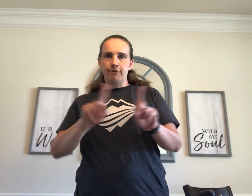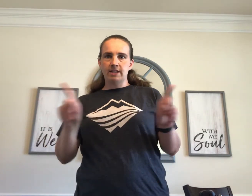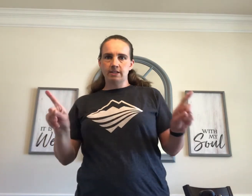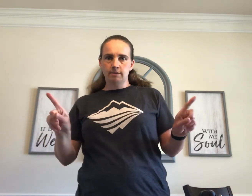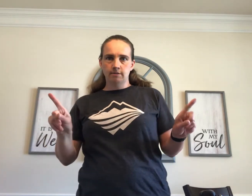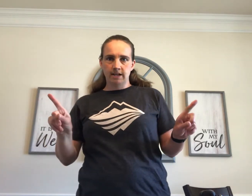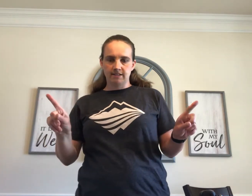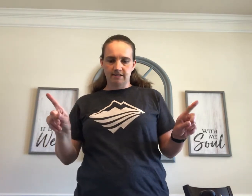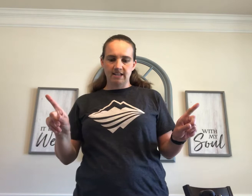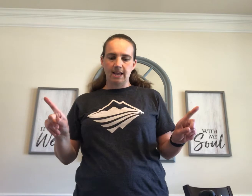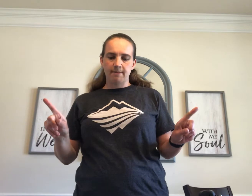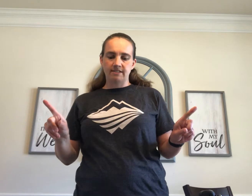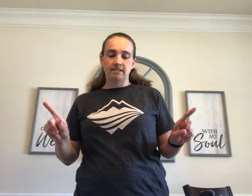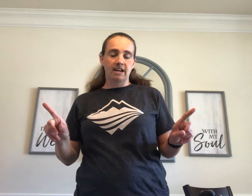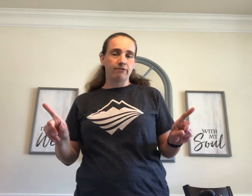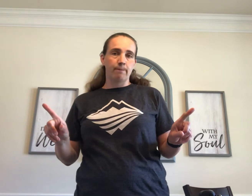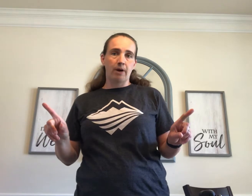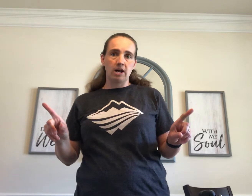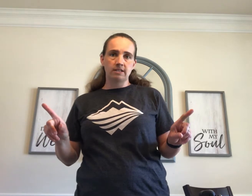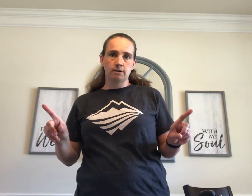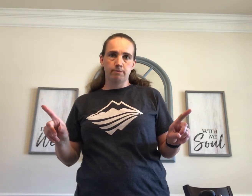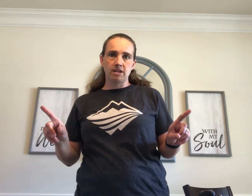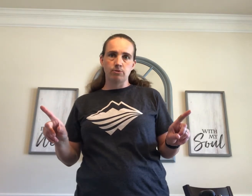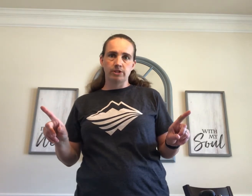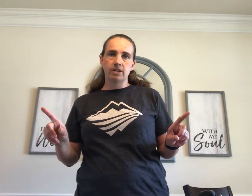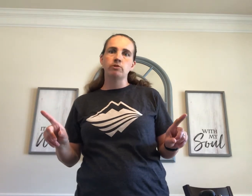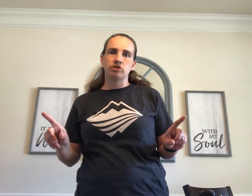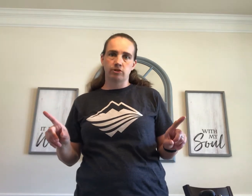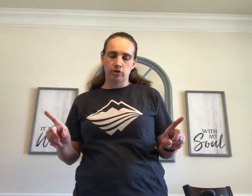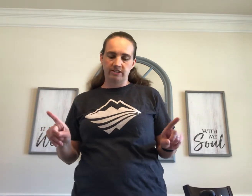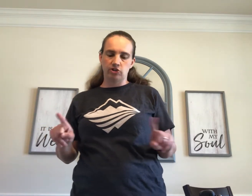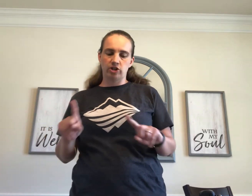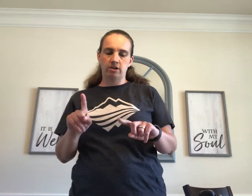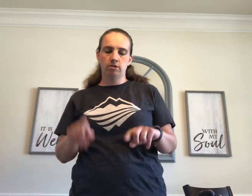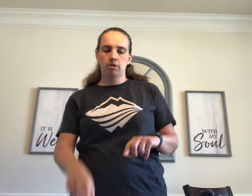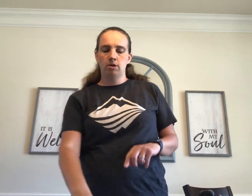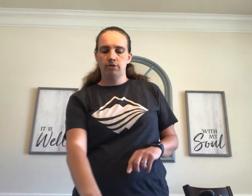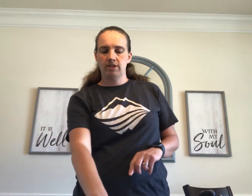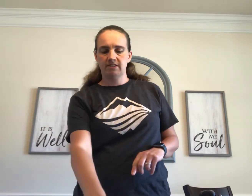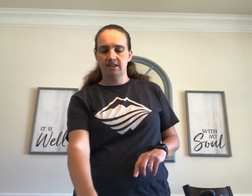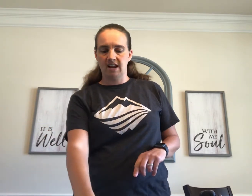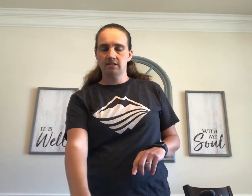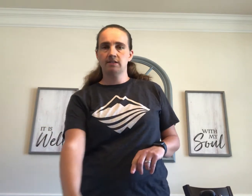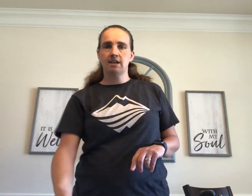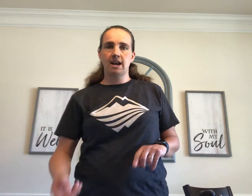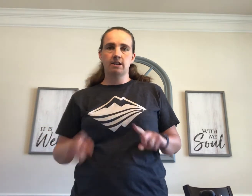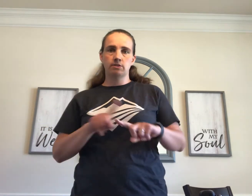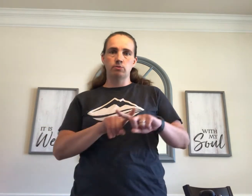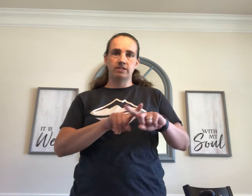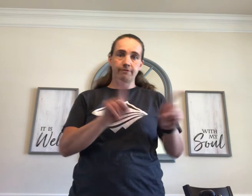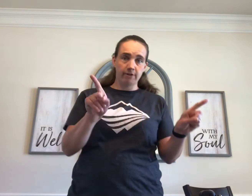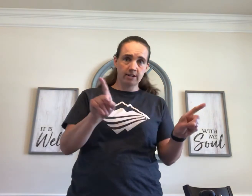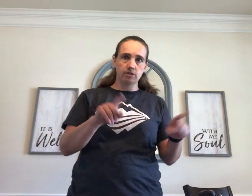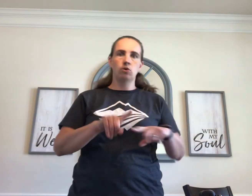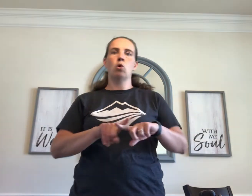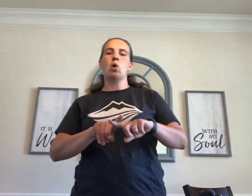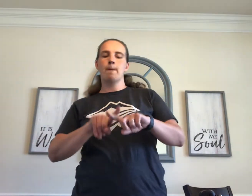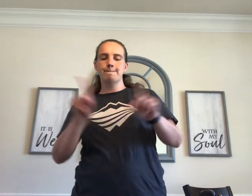Different is the same as the sign for but, B-U-T, which is a transition. That's the next sign, so different or